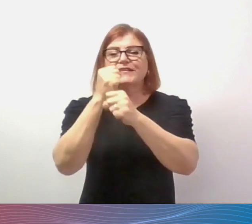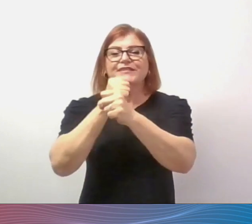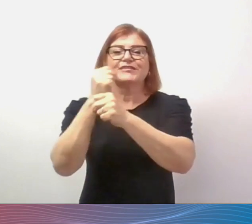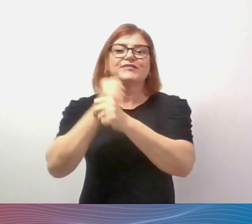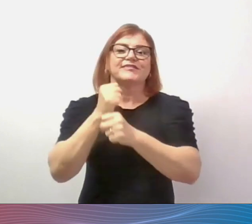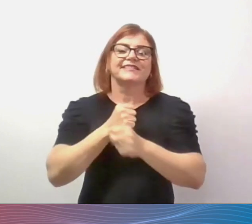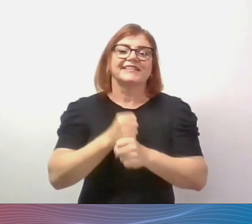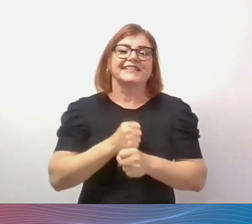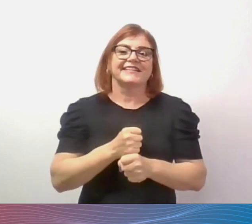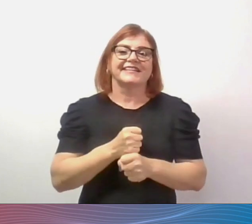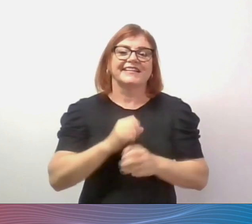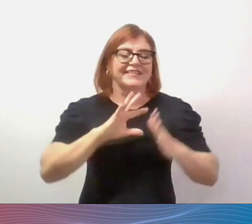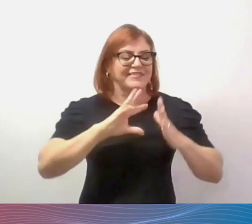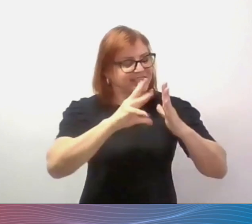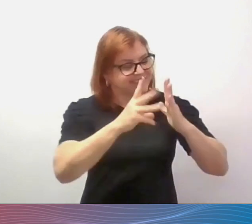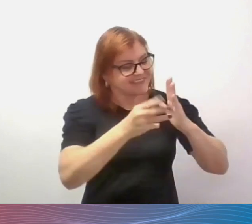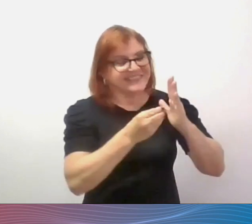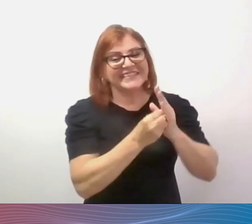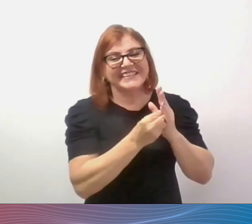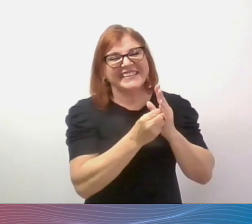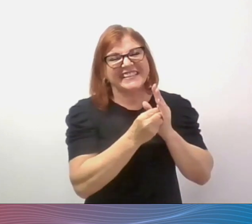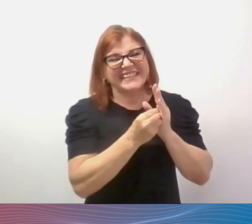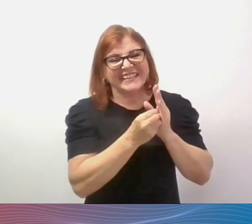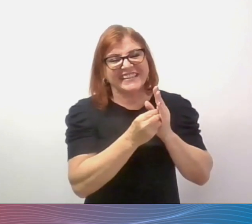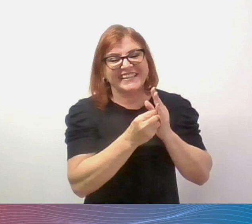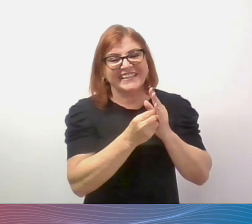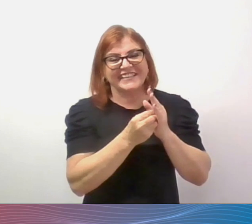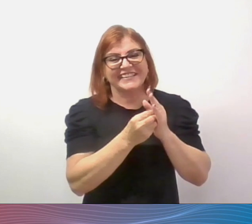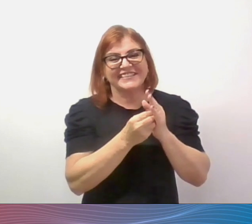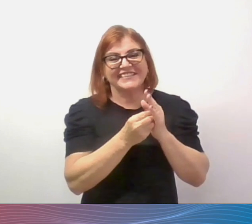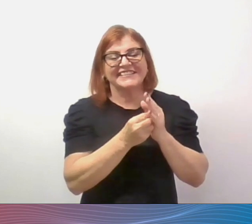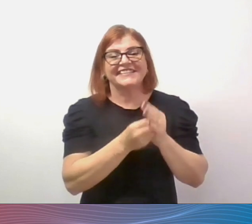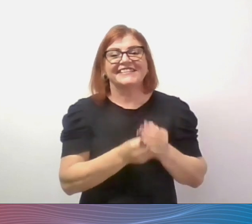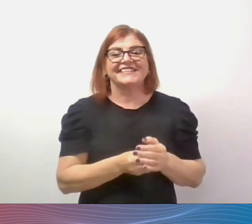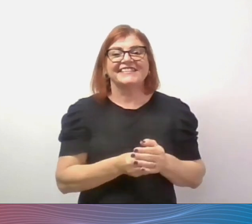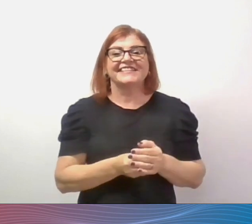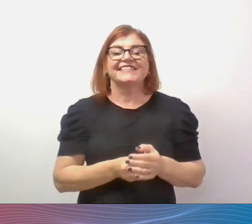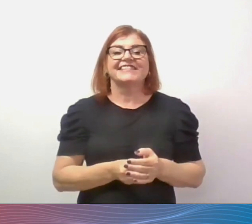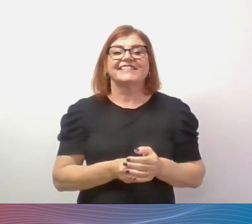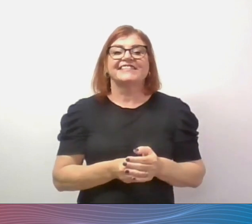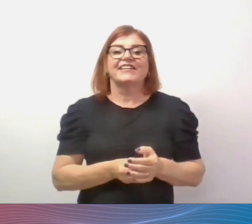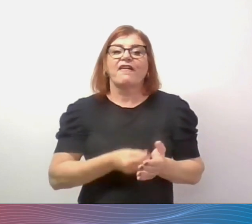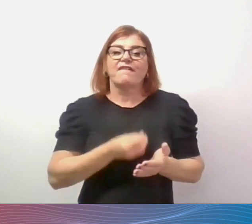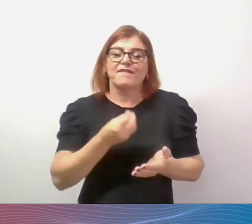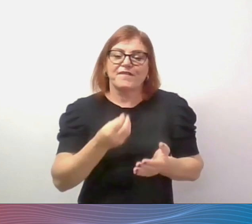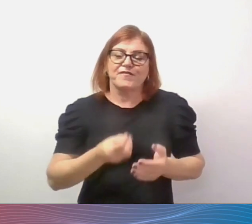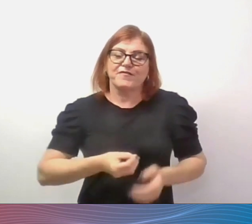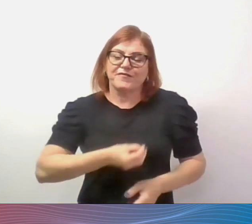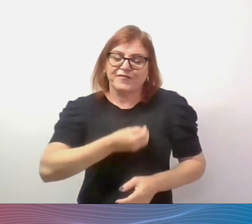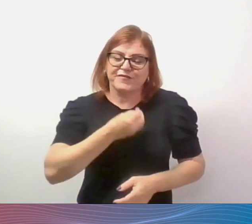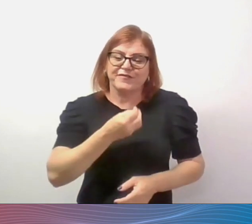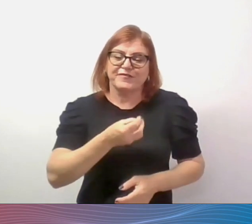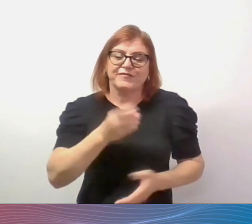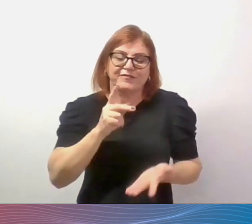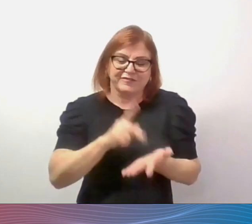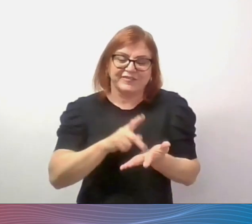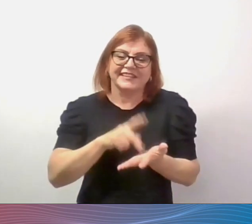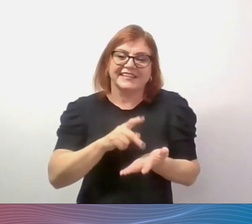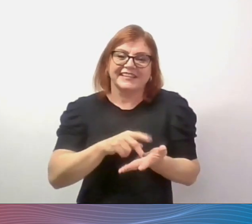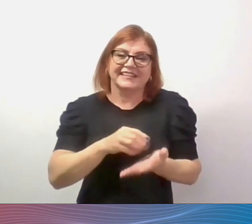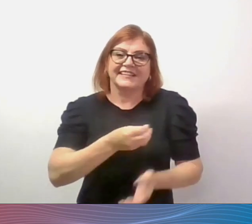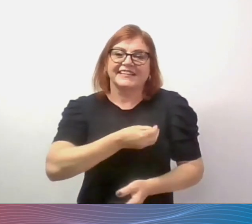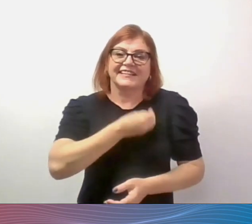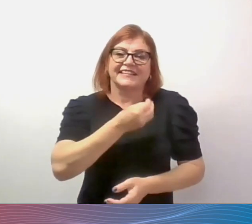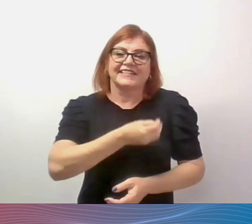uma igreja que é uma verdadeira vida de amor. A church who is a